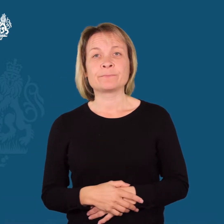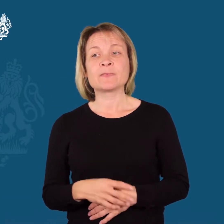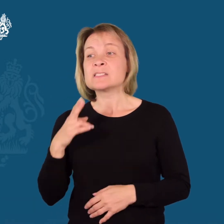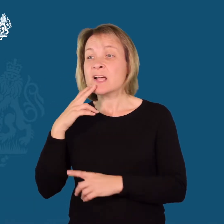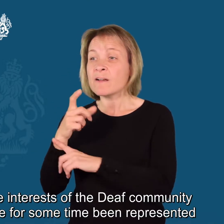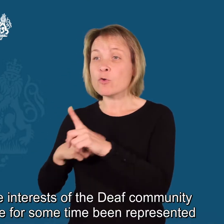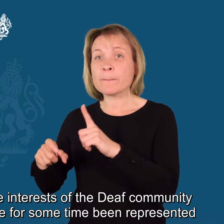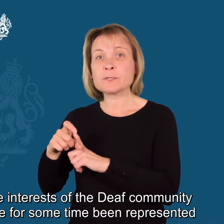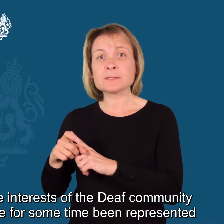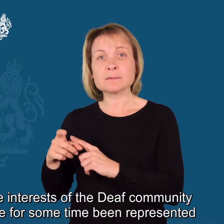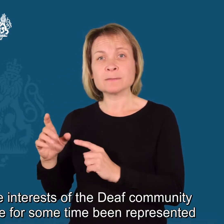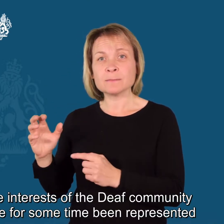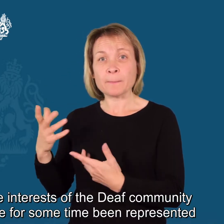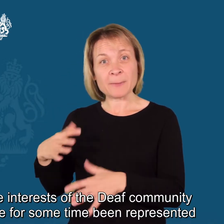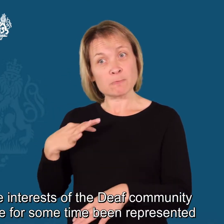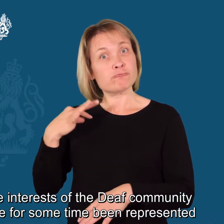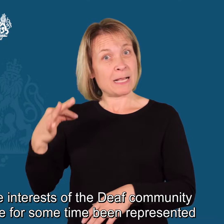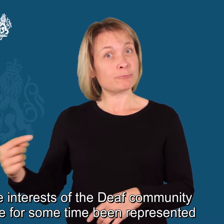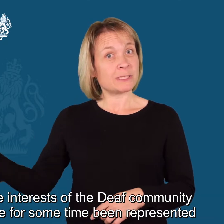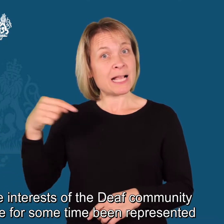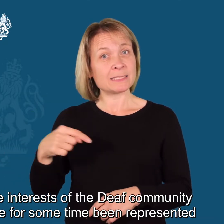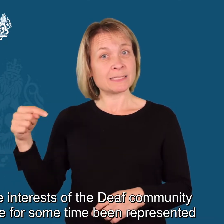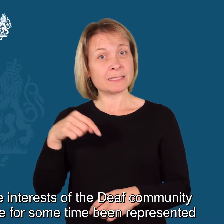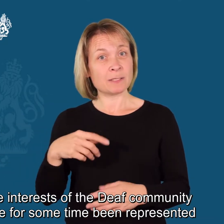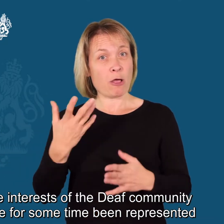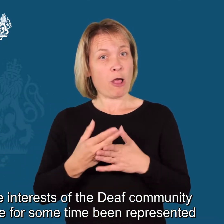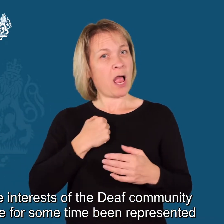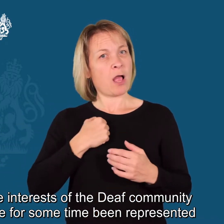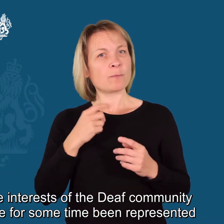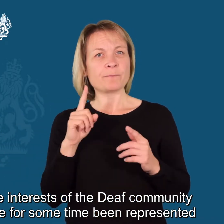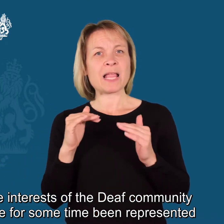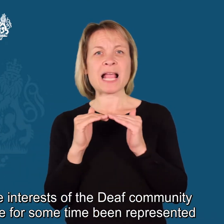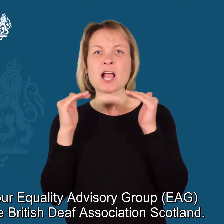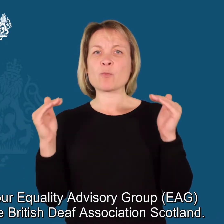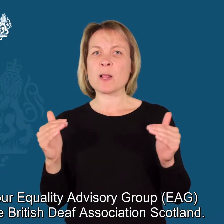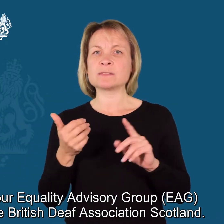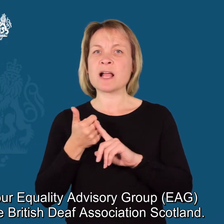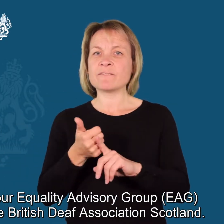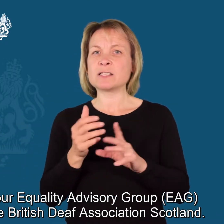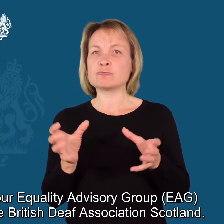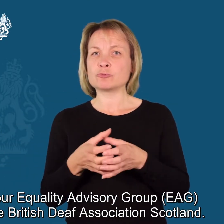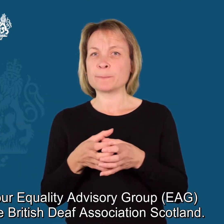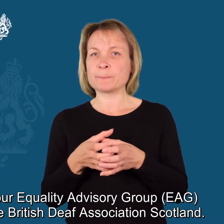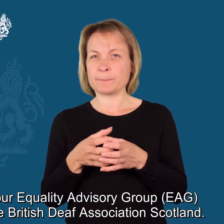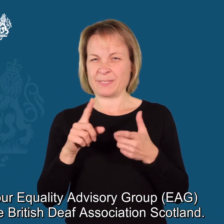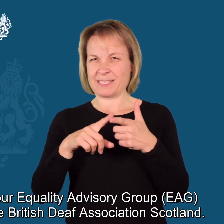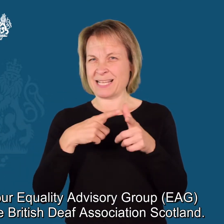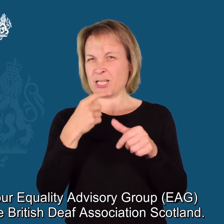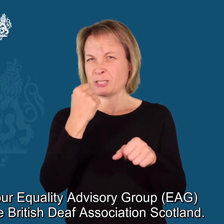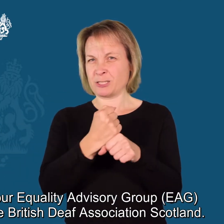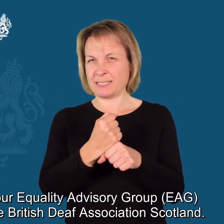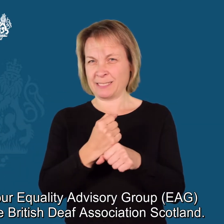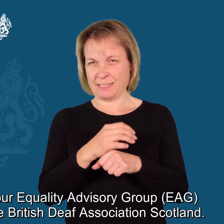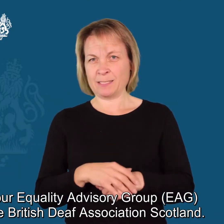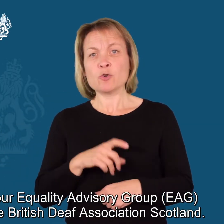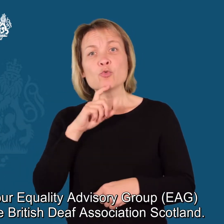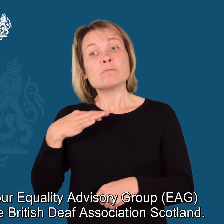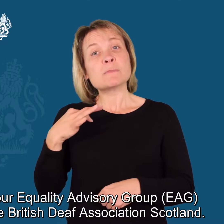The interests of the deaf community have for some time been represented on our Equality Advisory Group, EAG, by the British